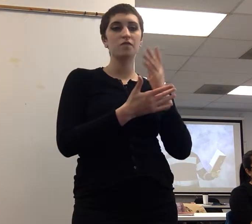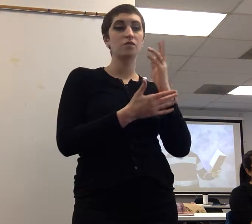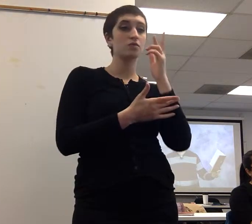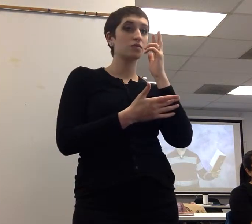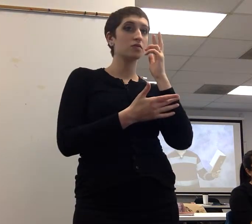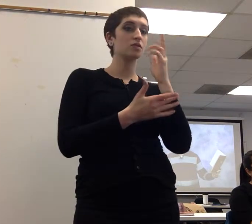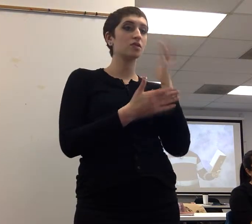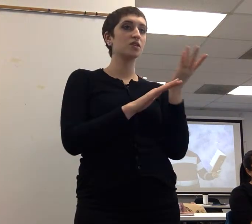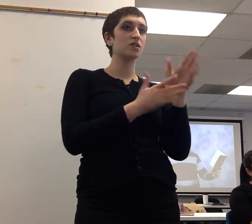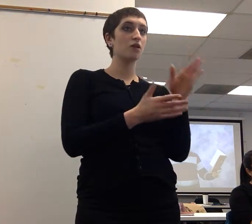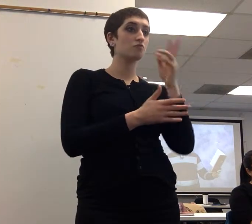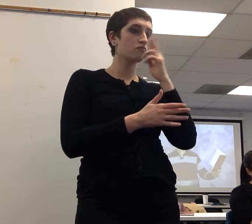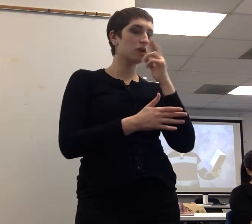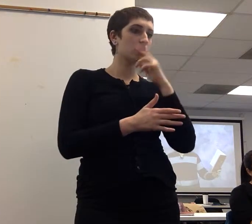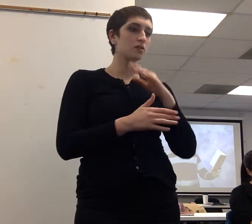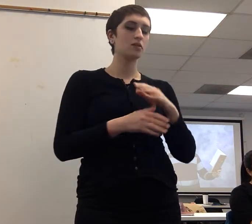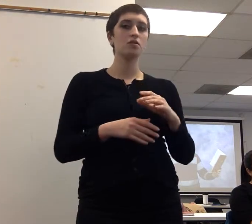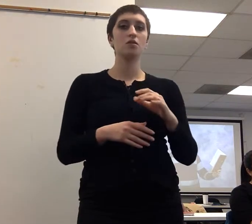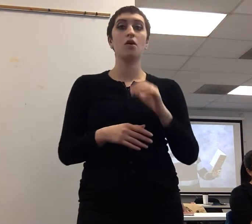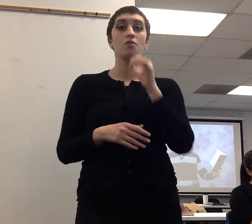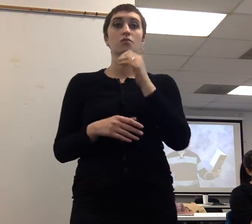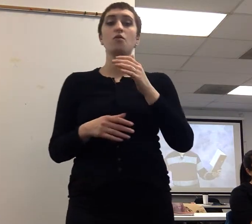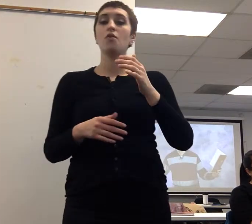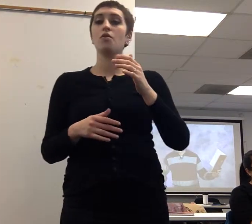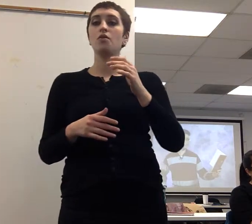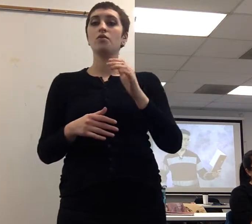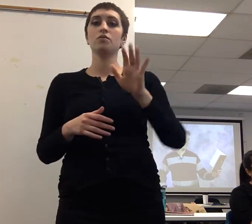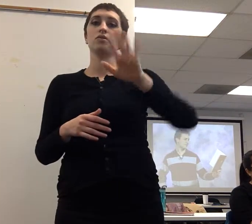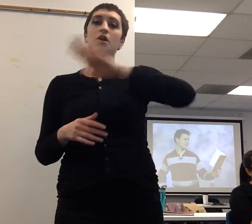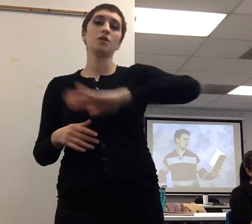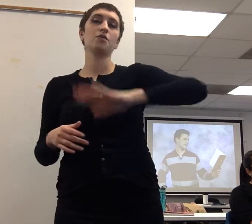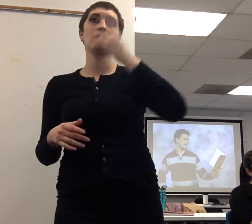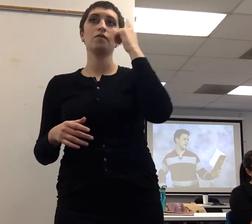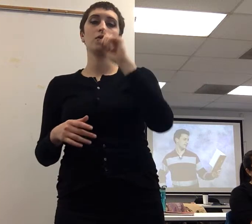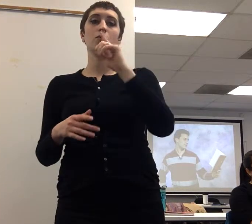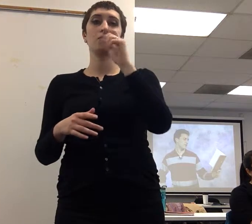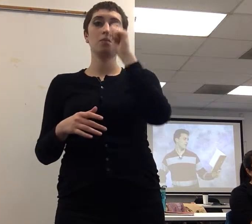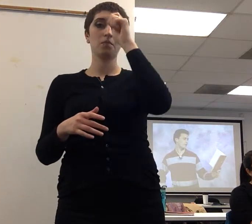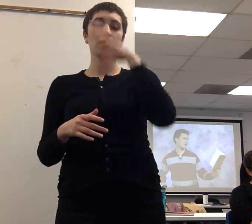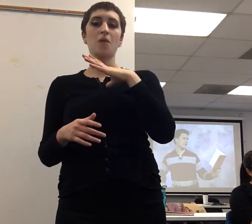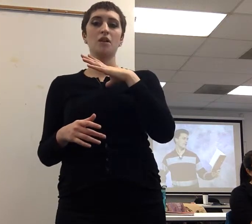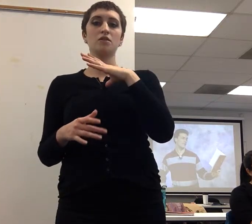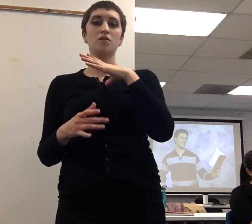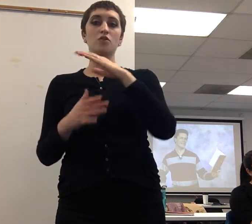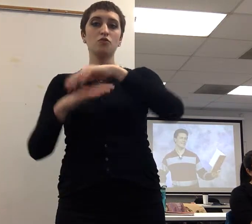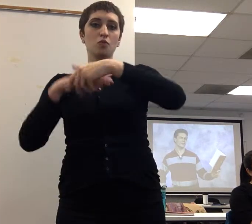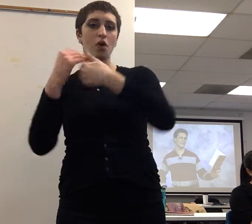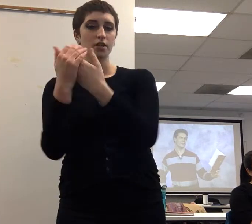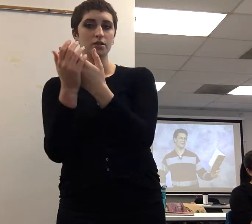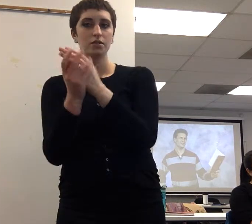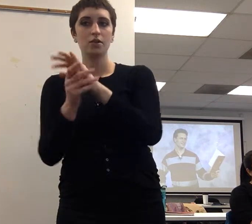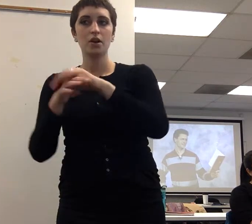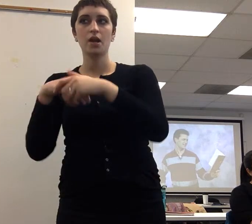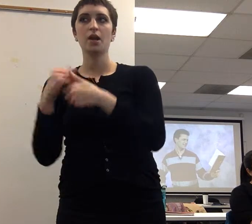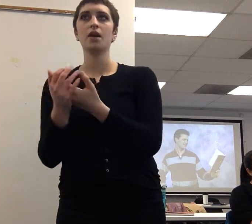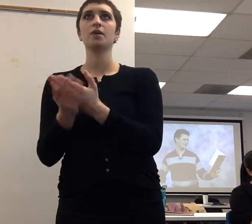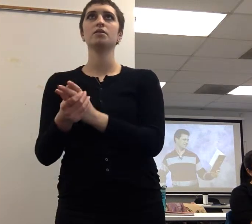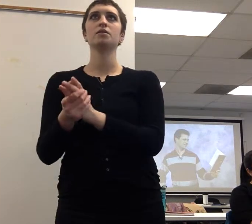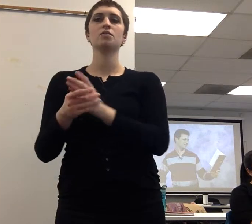before they ate their dinner. And so they made a practice of washing them in the water that was ladled into